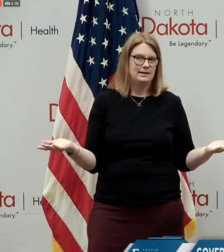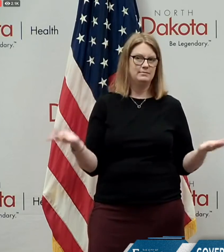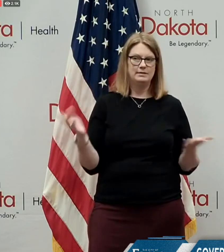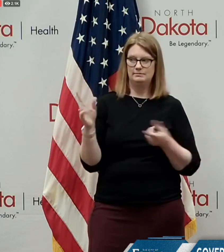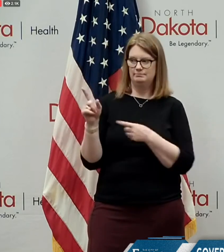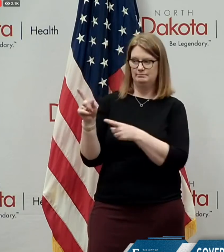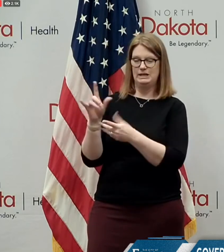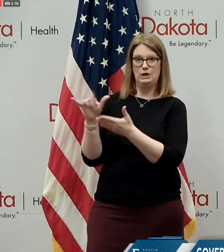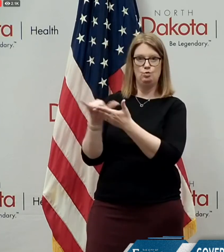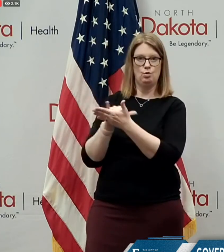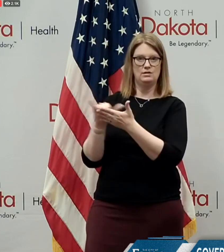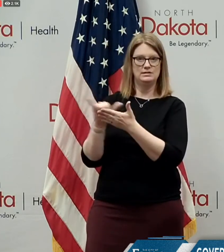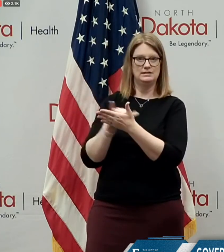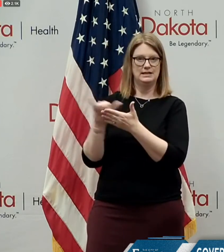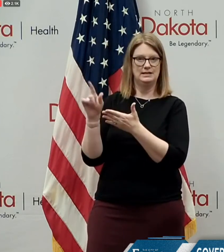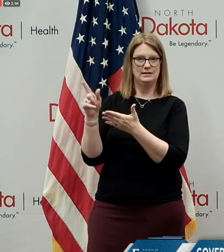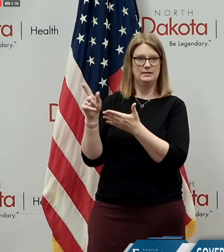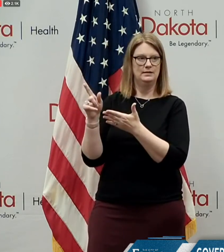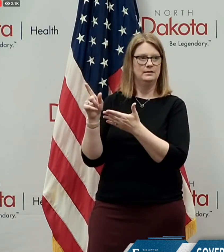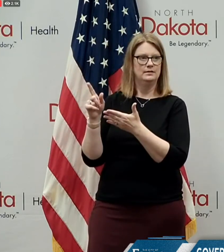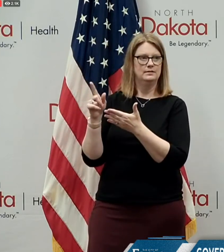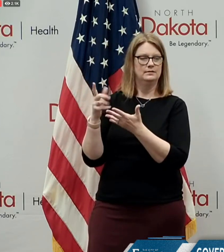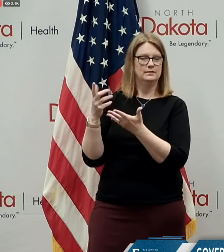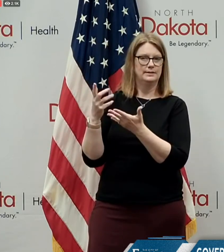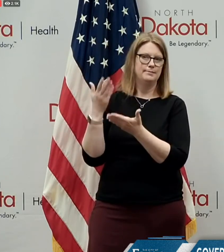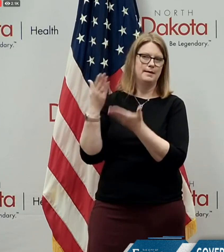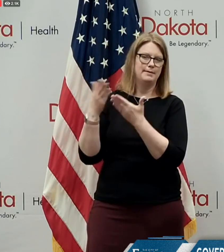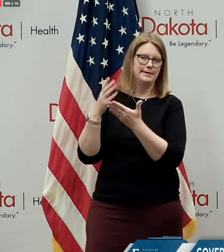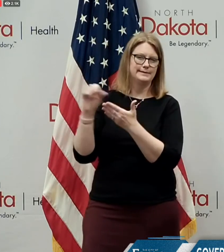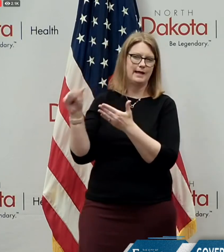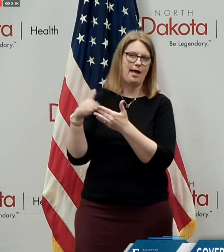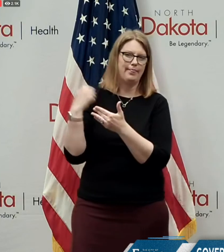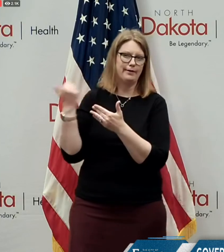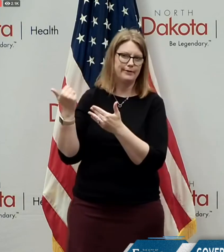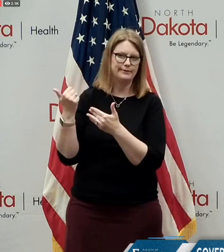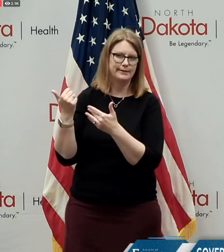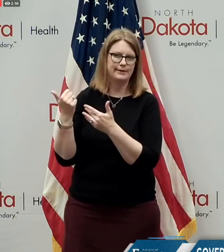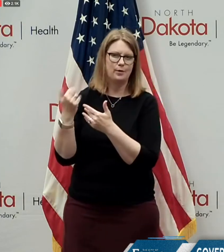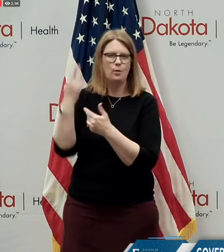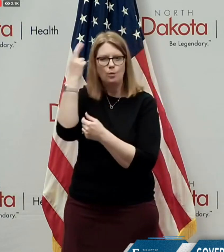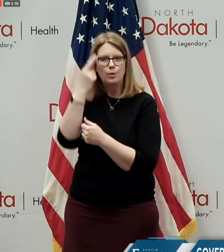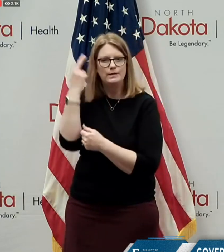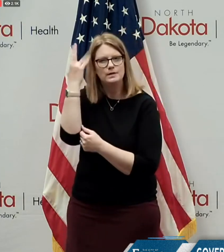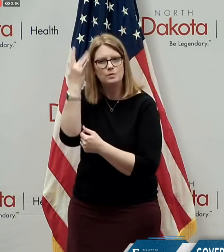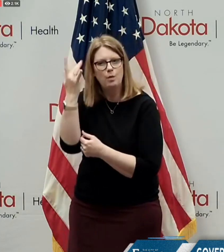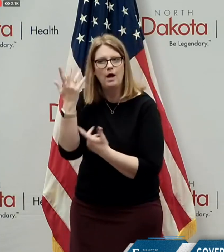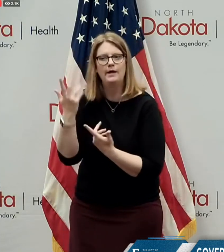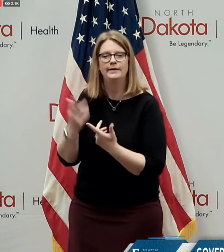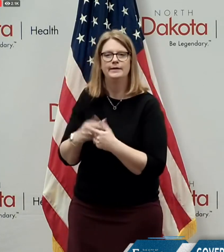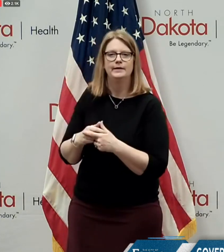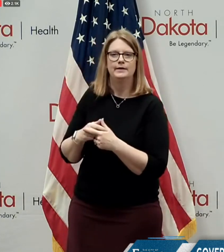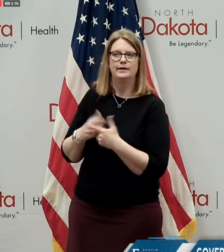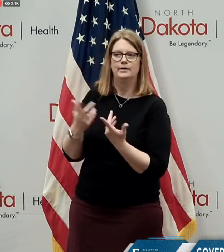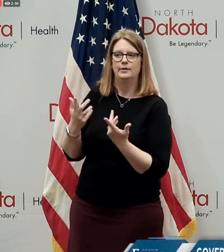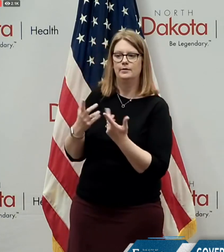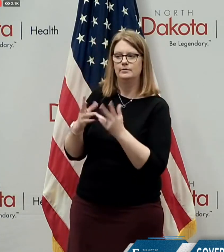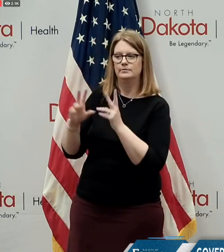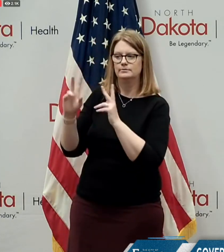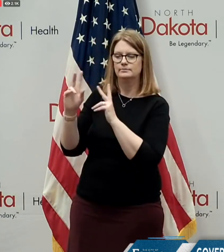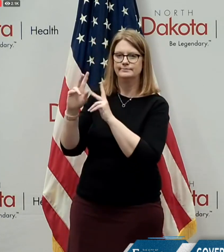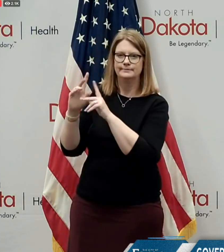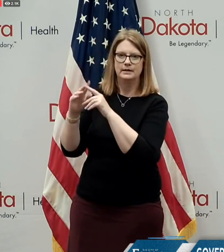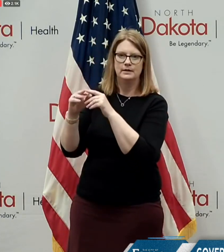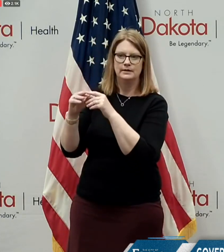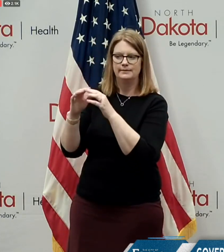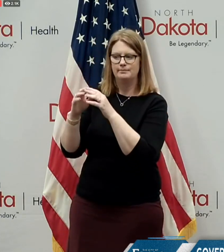City, it may have been explainable by other factors, whether how fast people took action to slow transmission, or